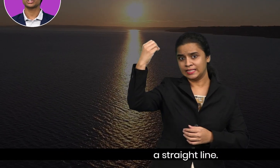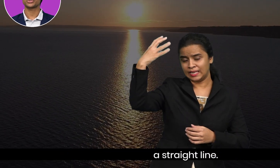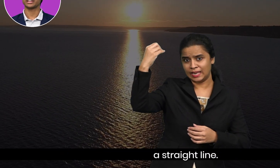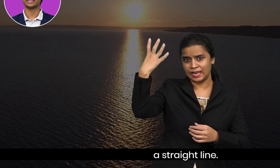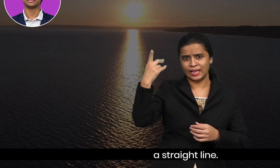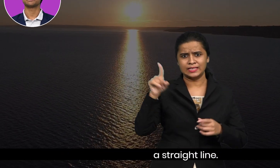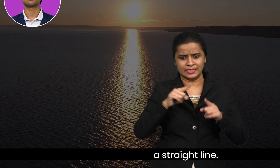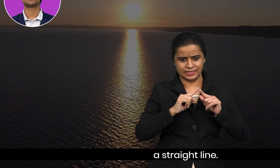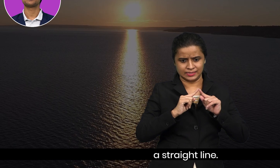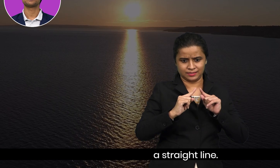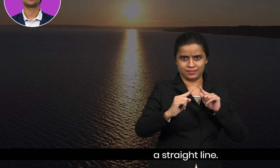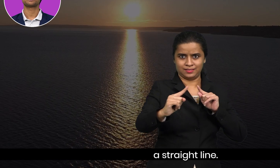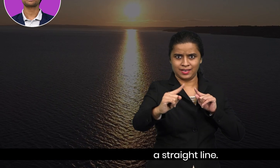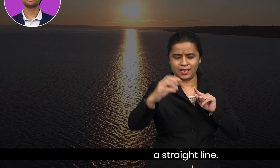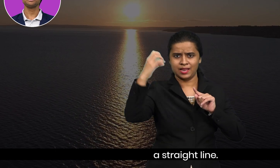travels along a straight line.